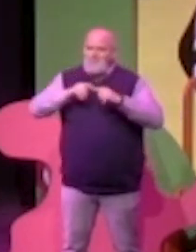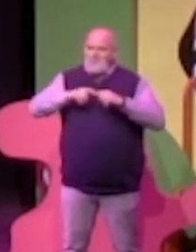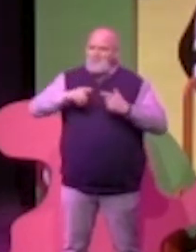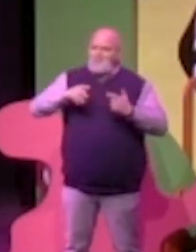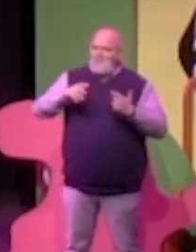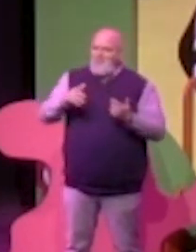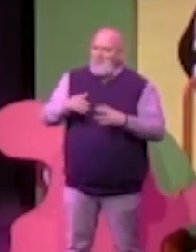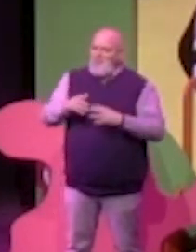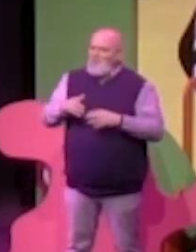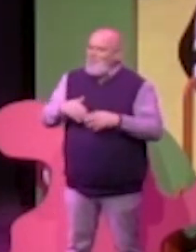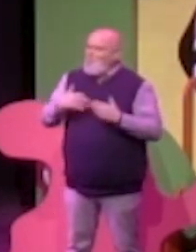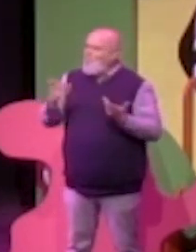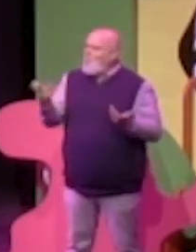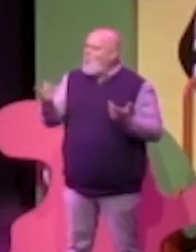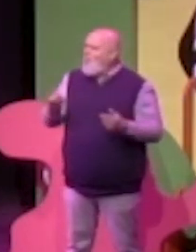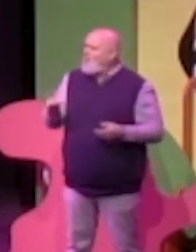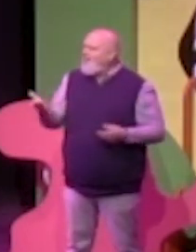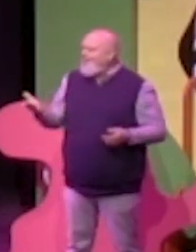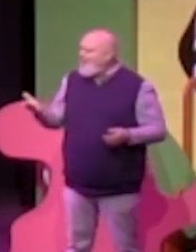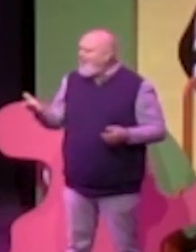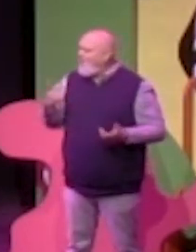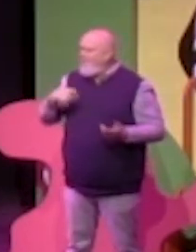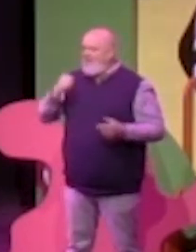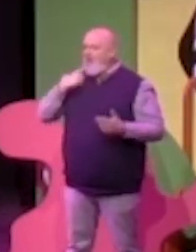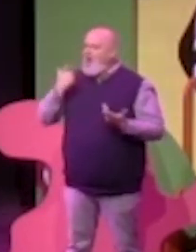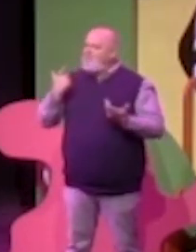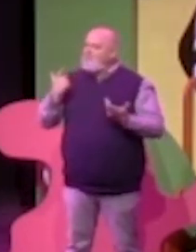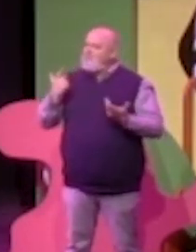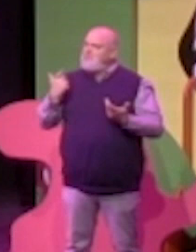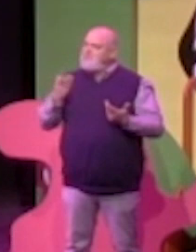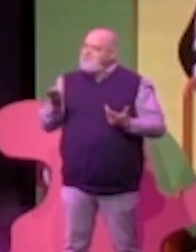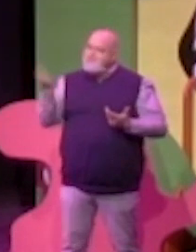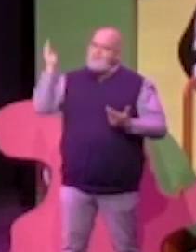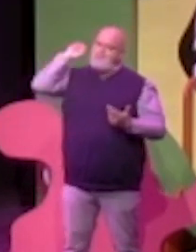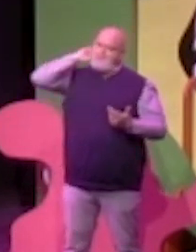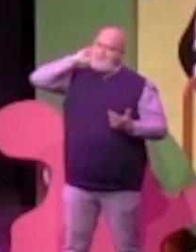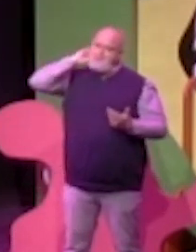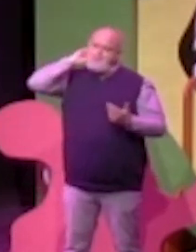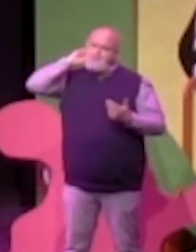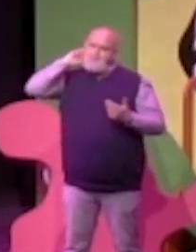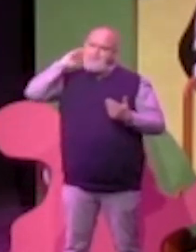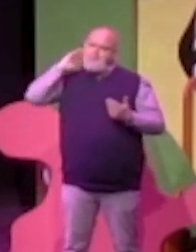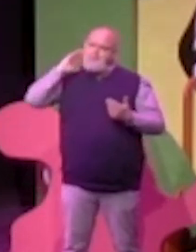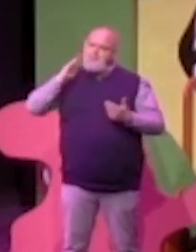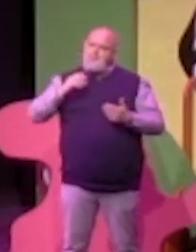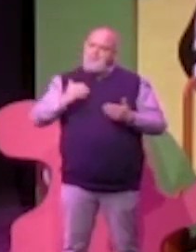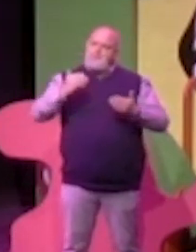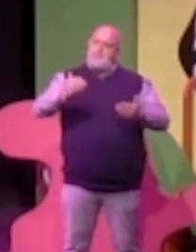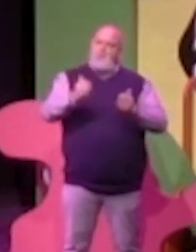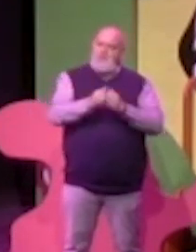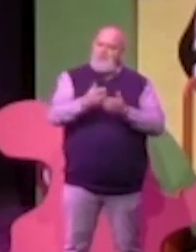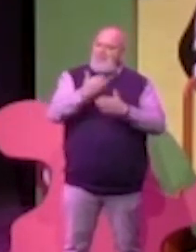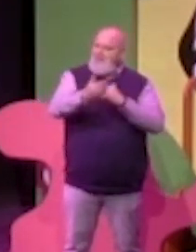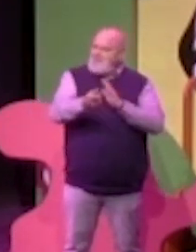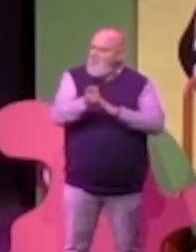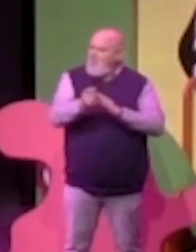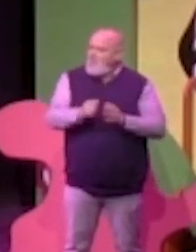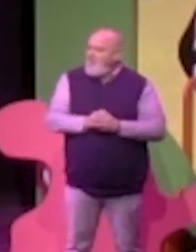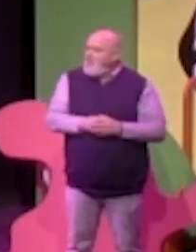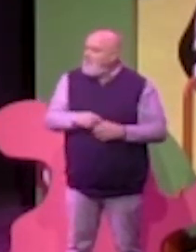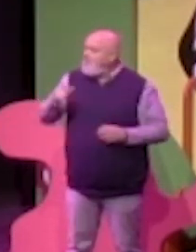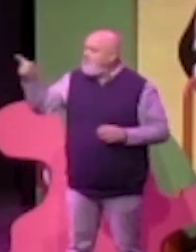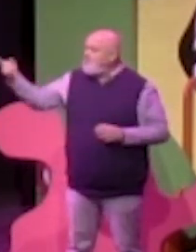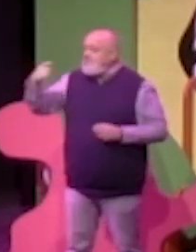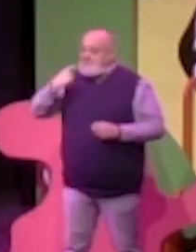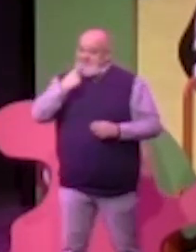that we can take into our next moments? For me, I just invite all of